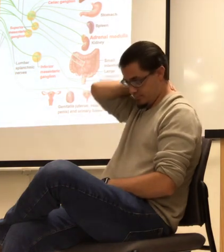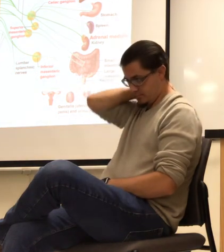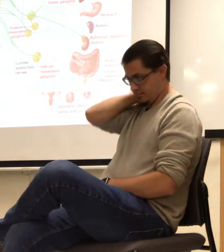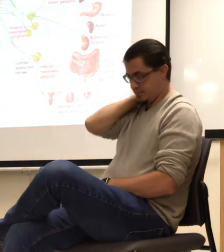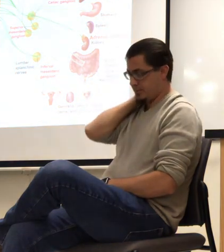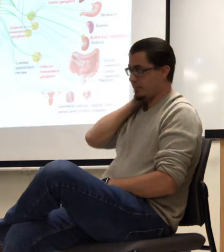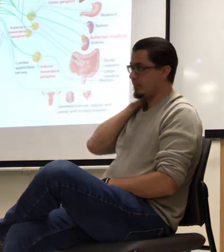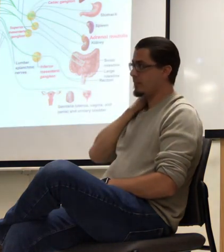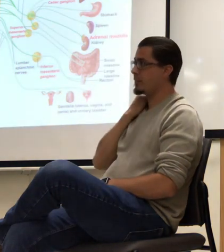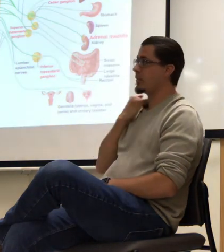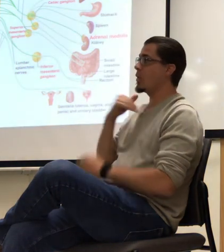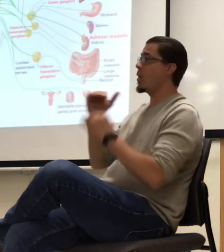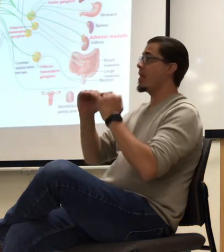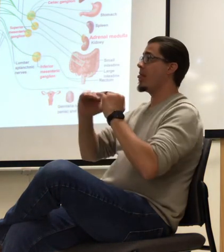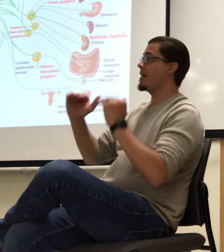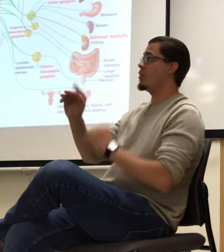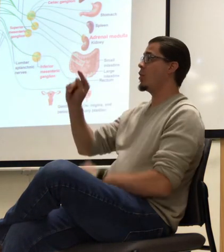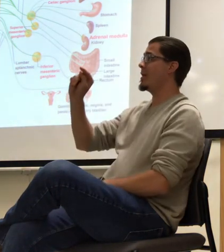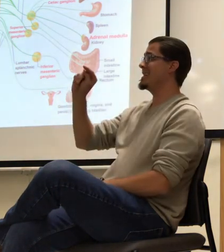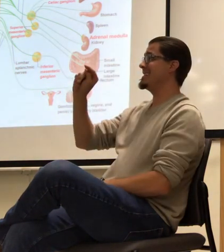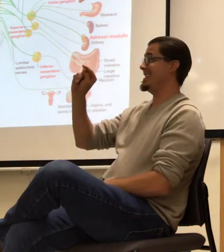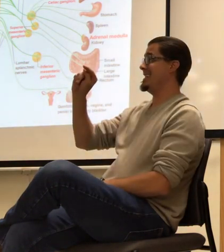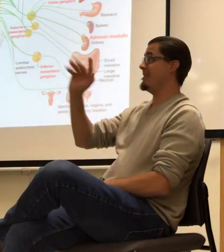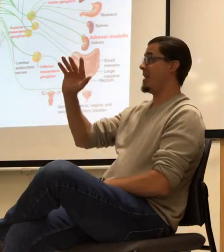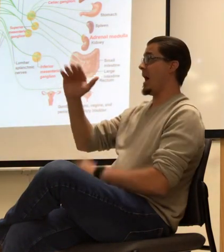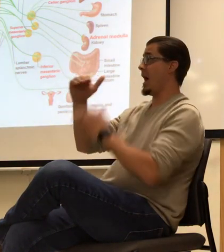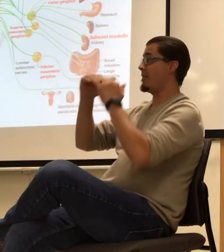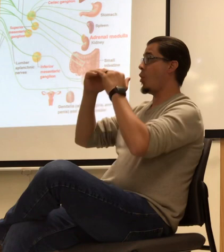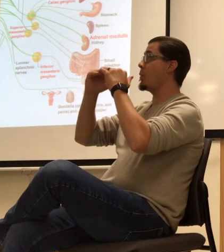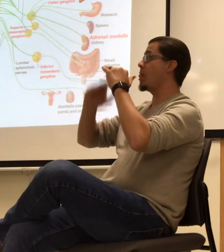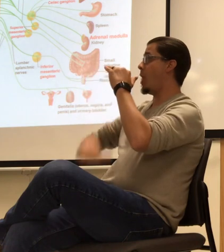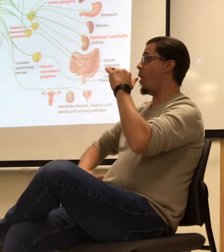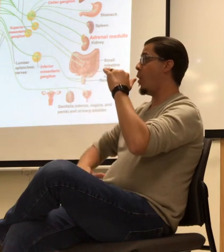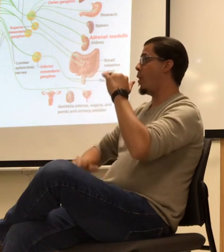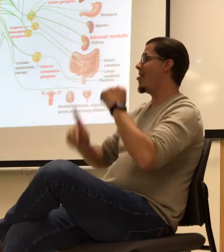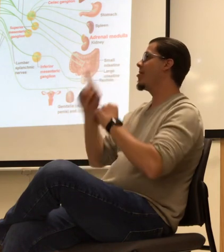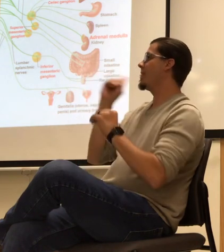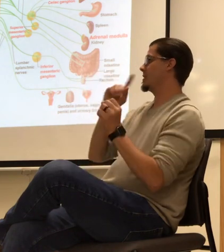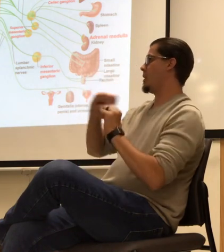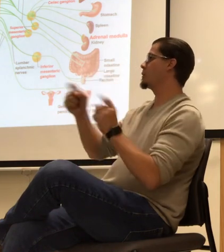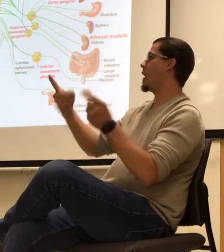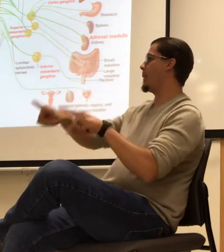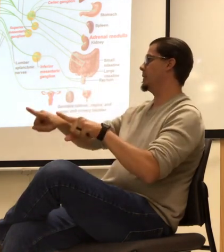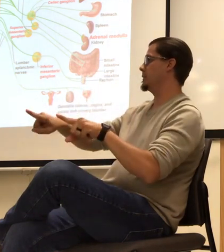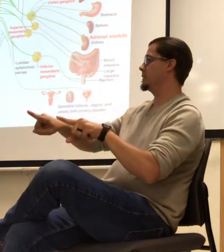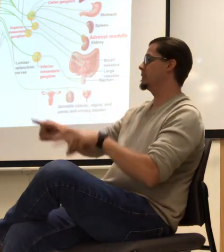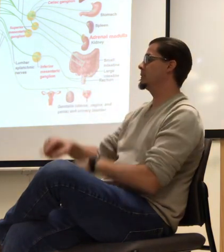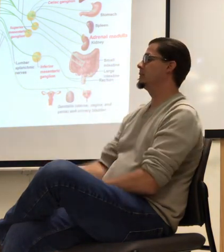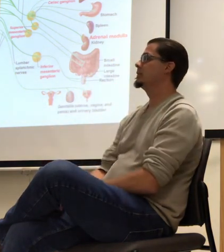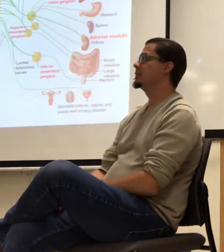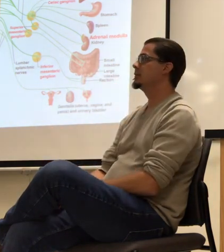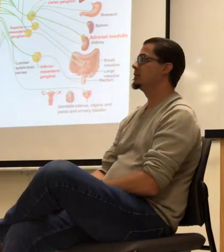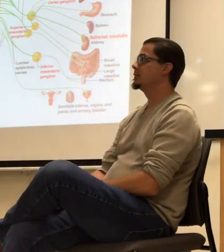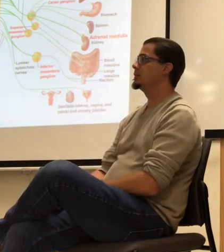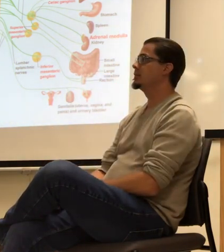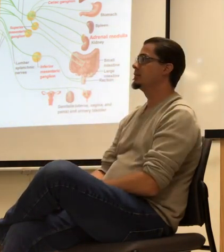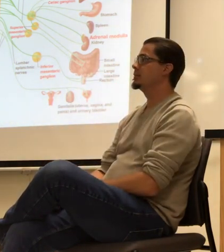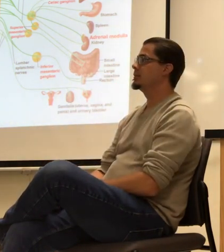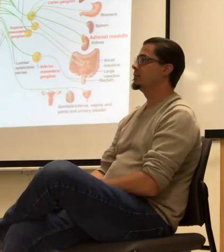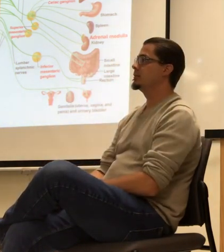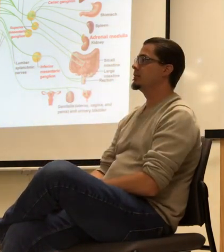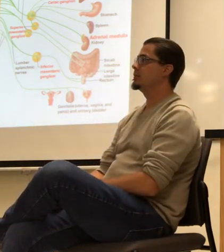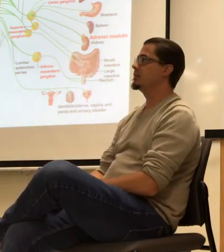So at the level of T5 or below, this possibility can occur. You can kind of like